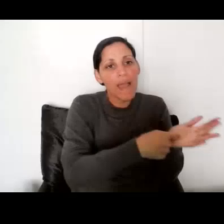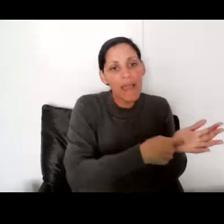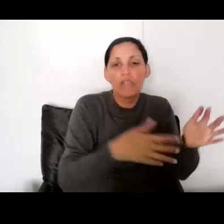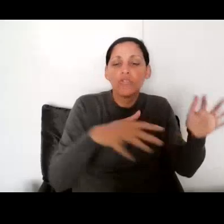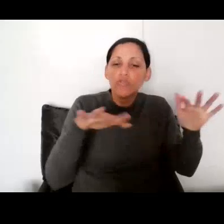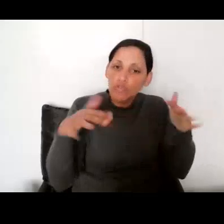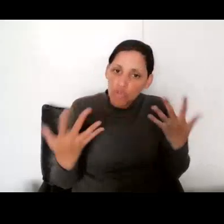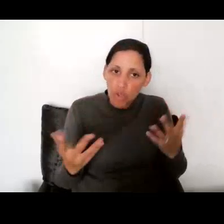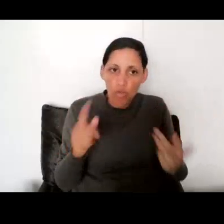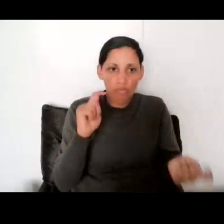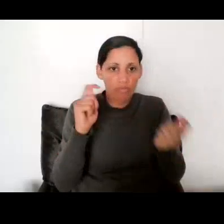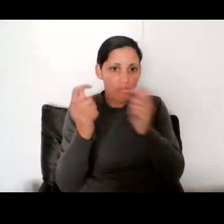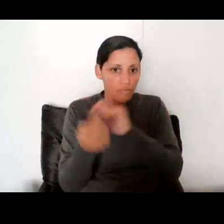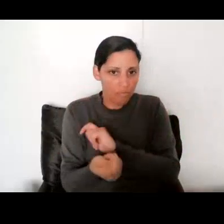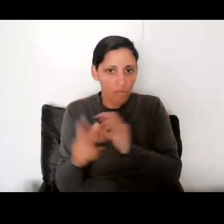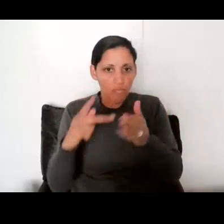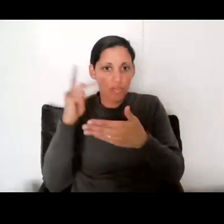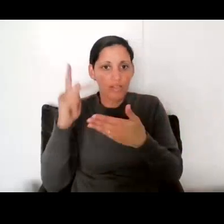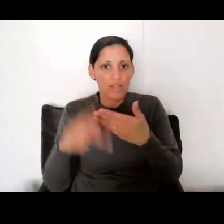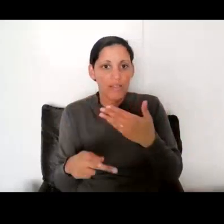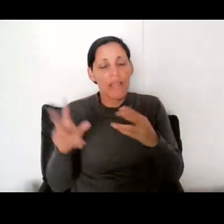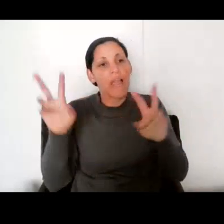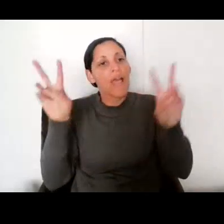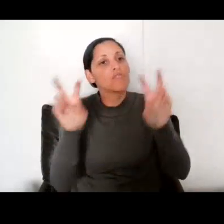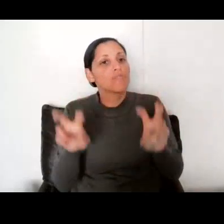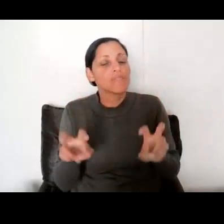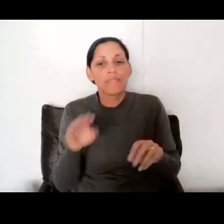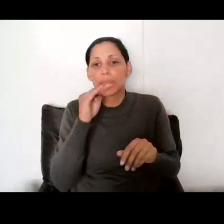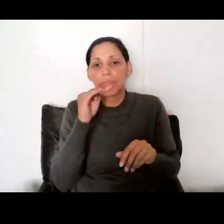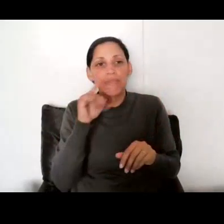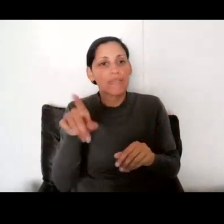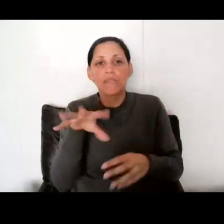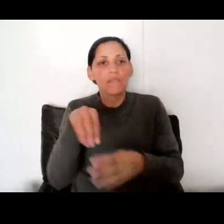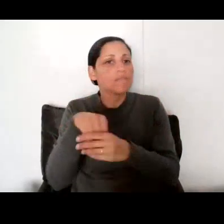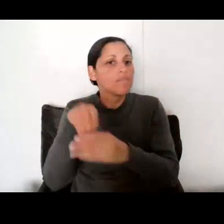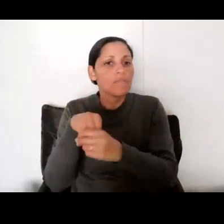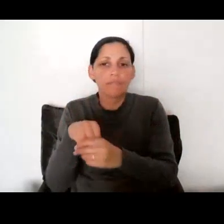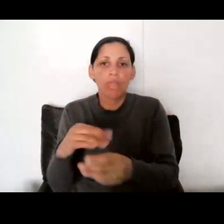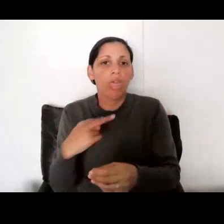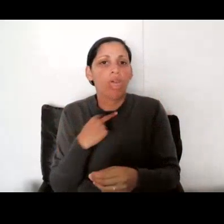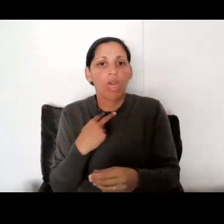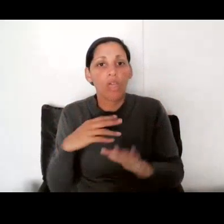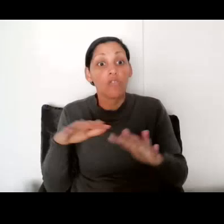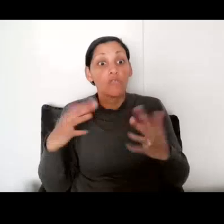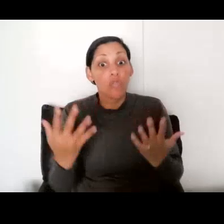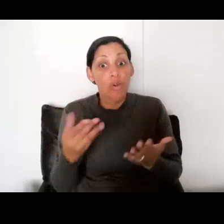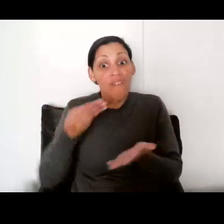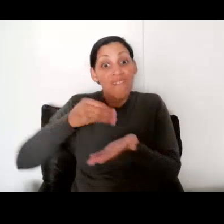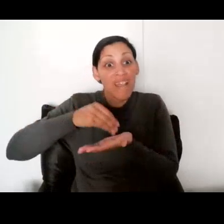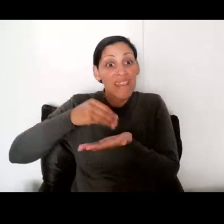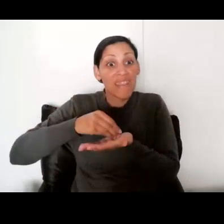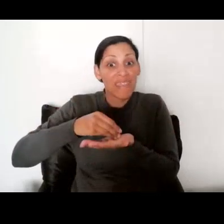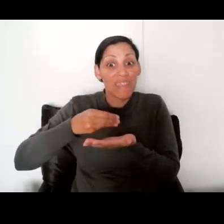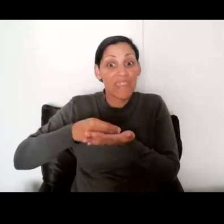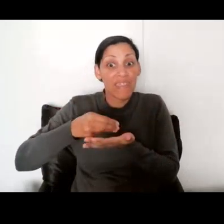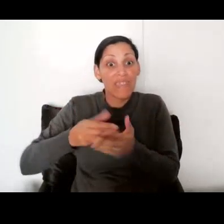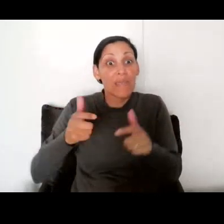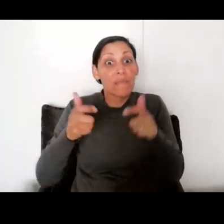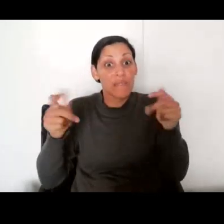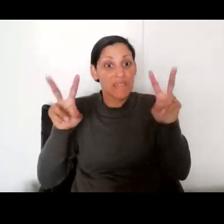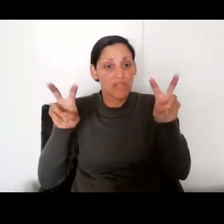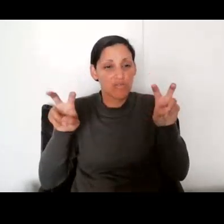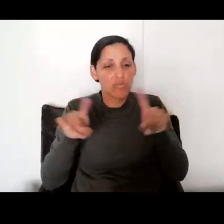to electricity, so the students could not get participation. So funding is a big issue. It's a big issue. But like Suna